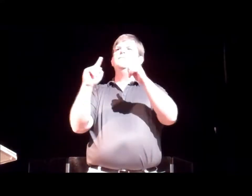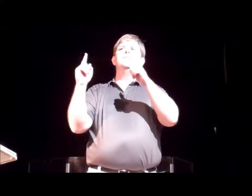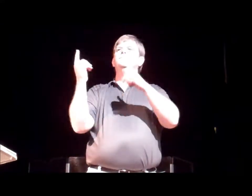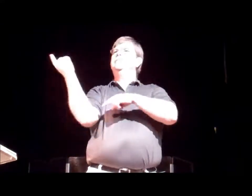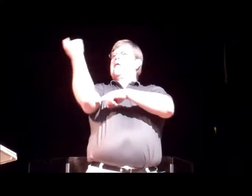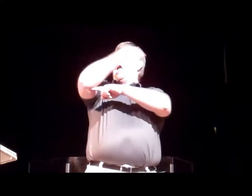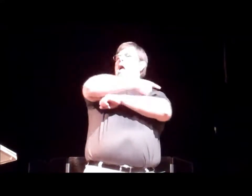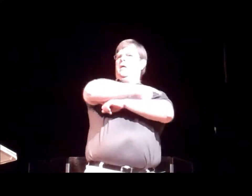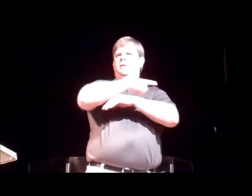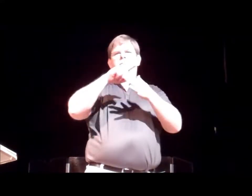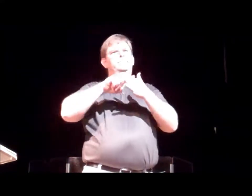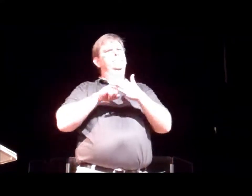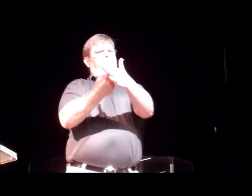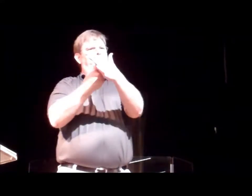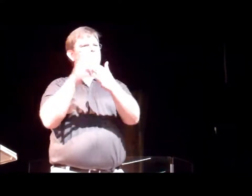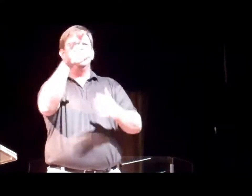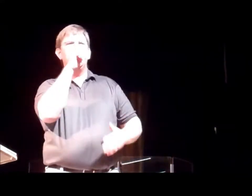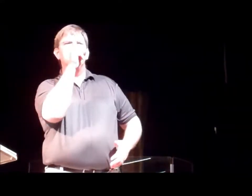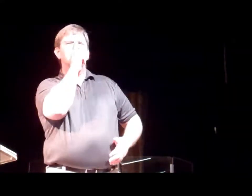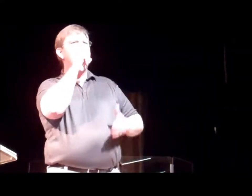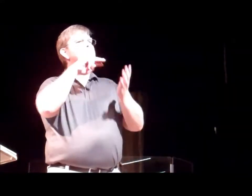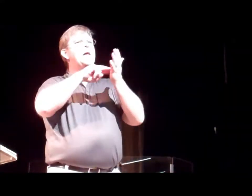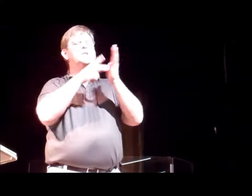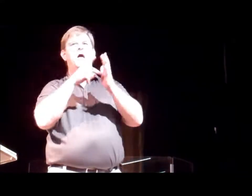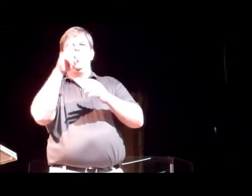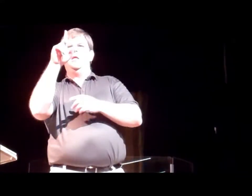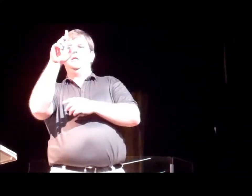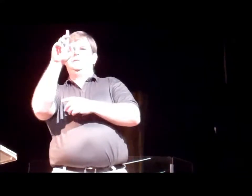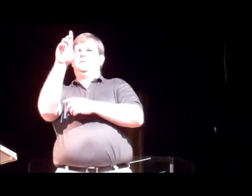Usually it was dawn. It was the beginning of the day.